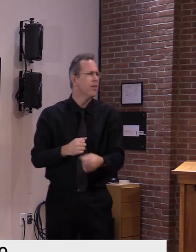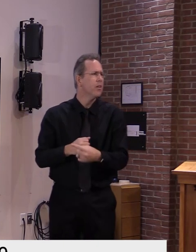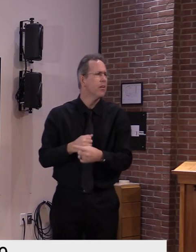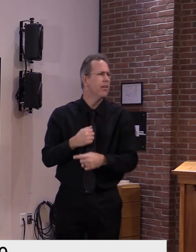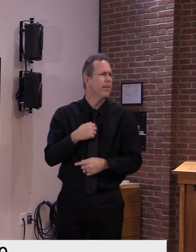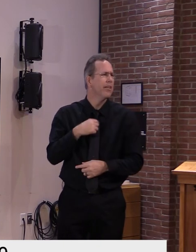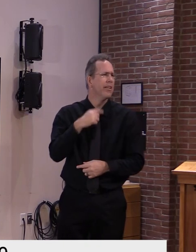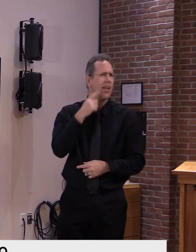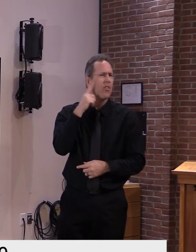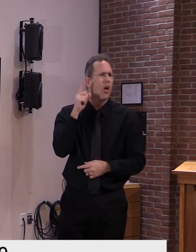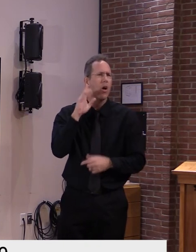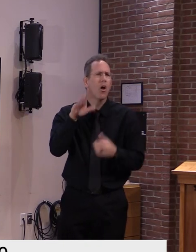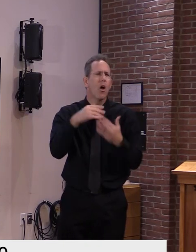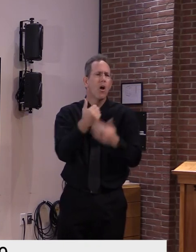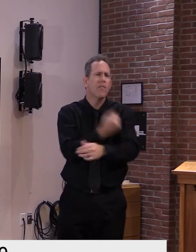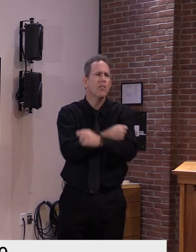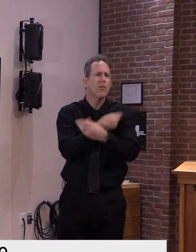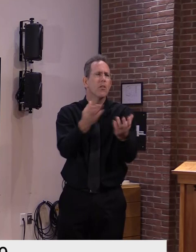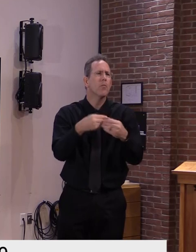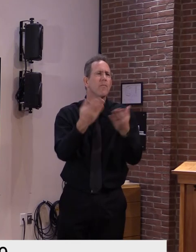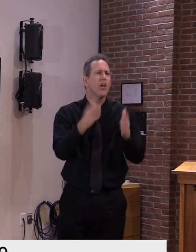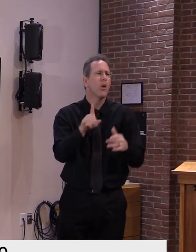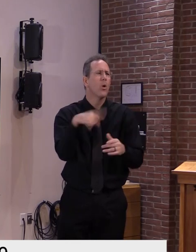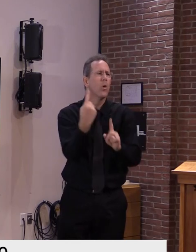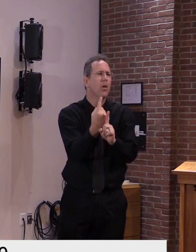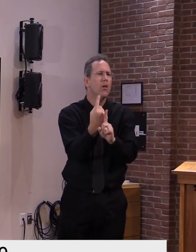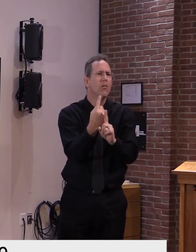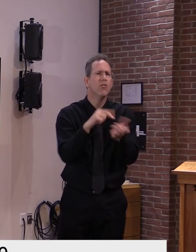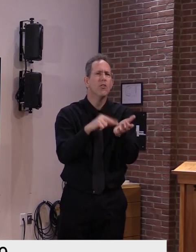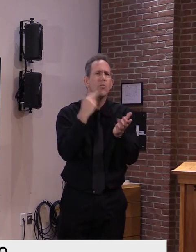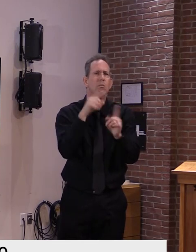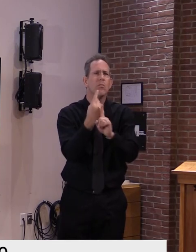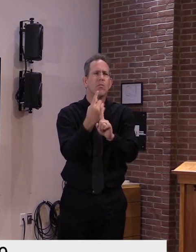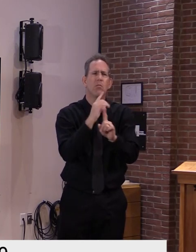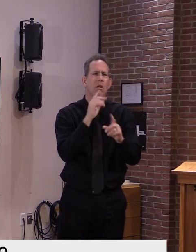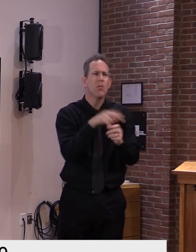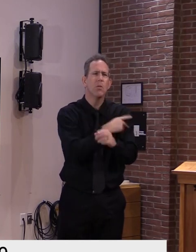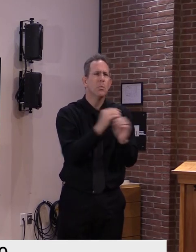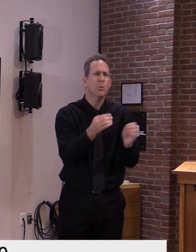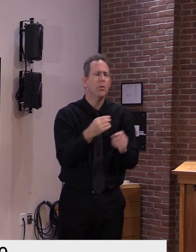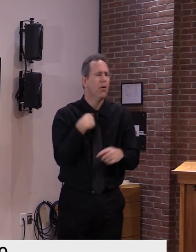that one? Yeah, no, I think it's split 50-50, Guy.